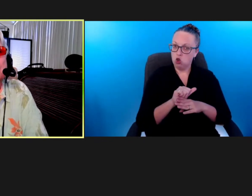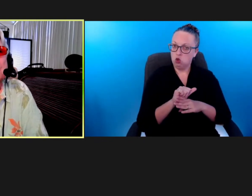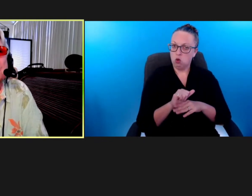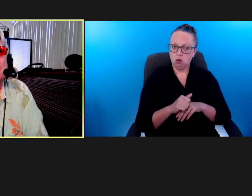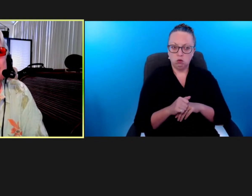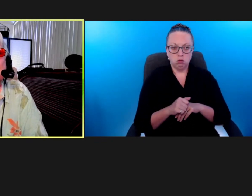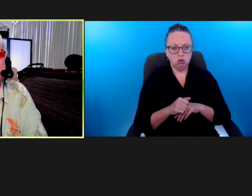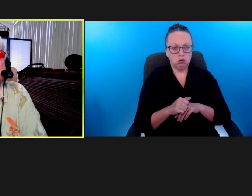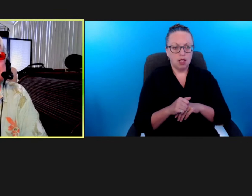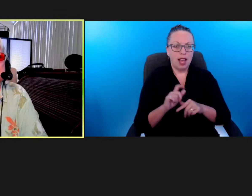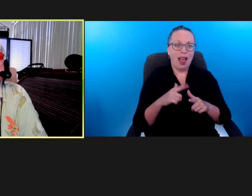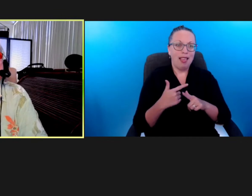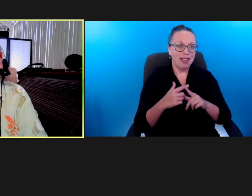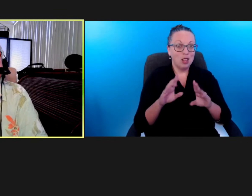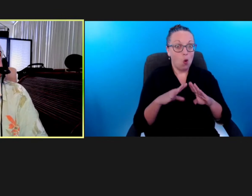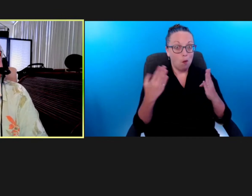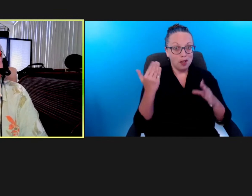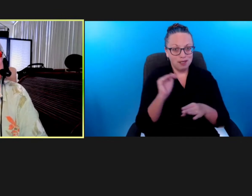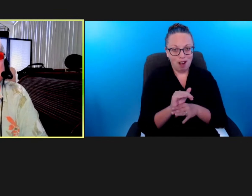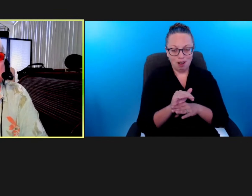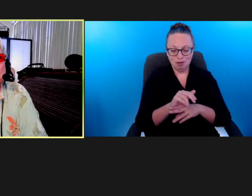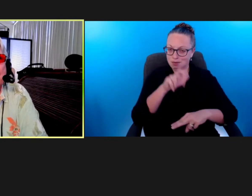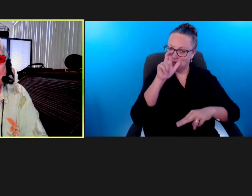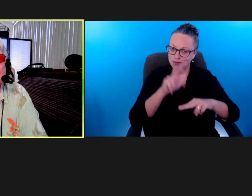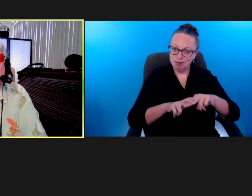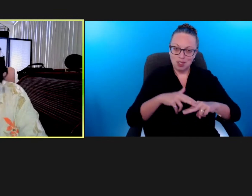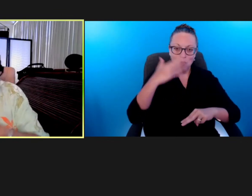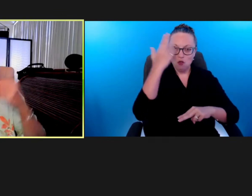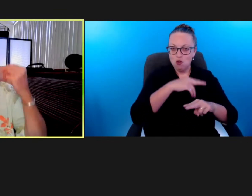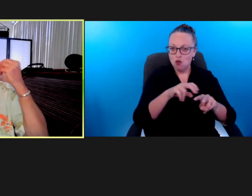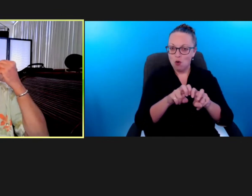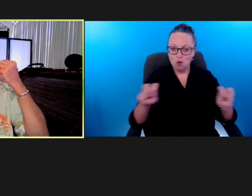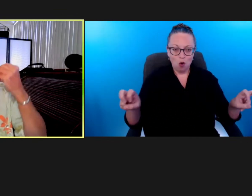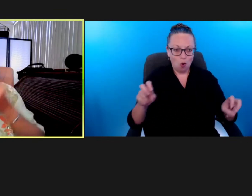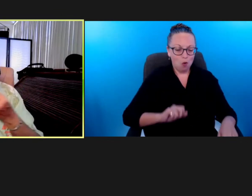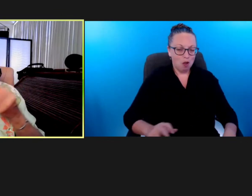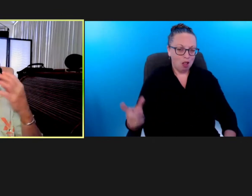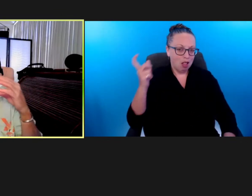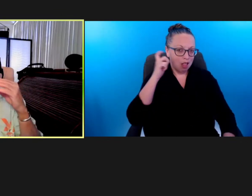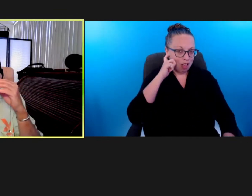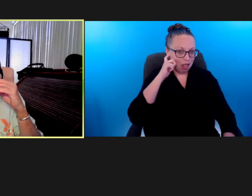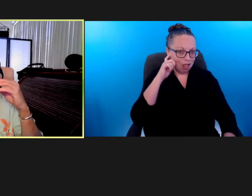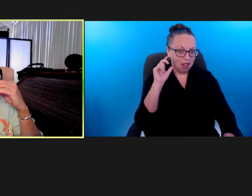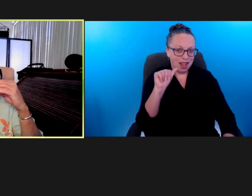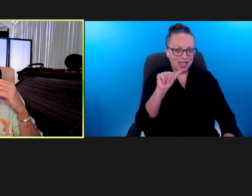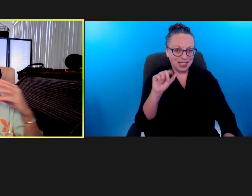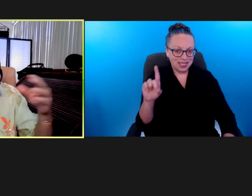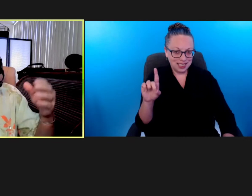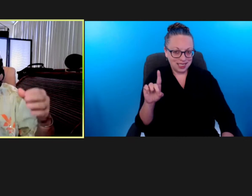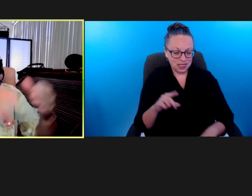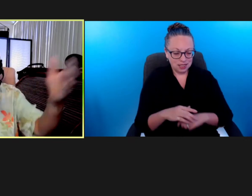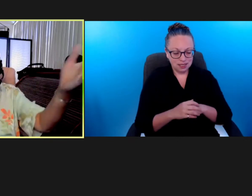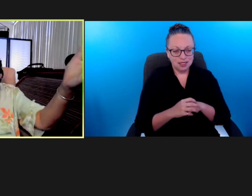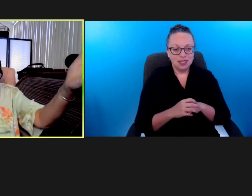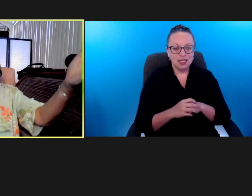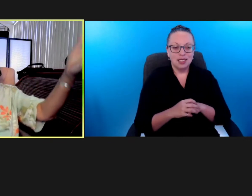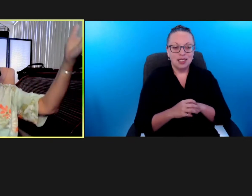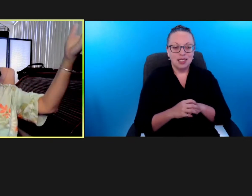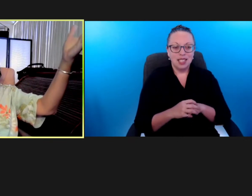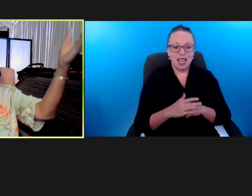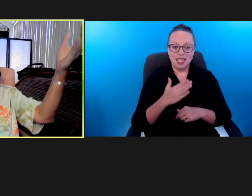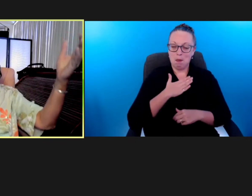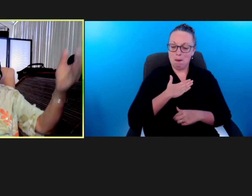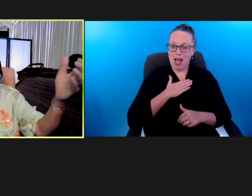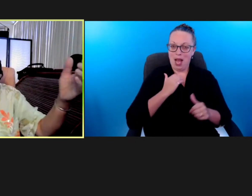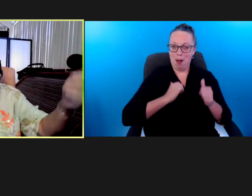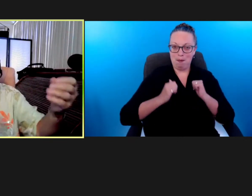world premiere. I sat in the front row with my AD earpiece in my ear as my play was put